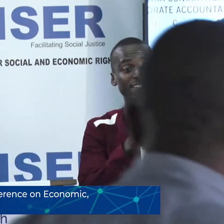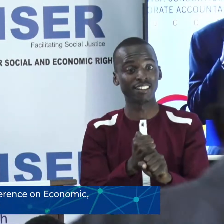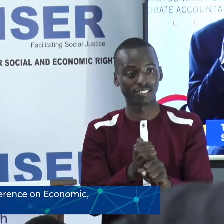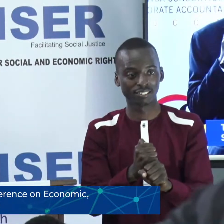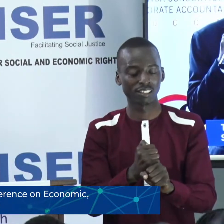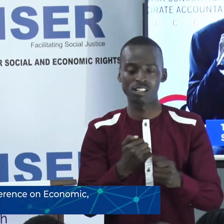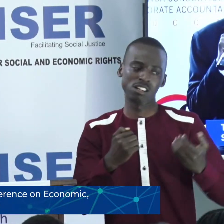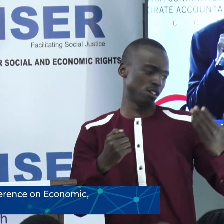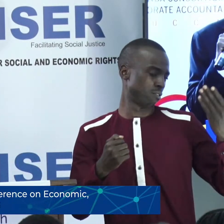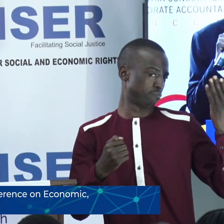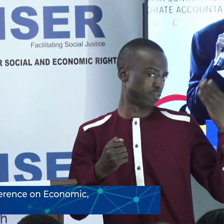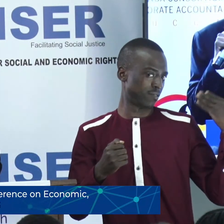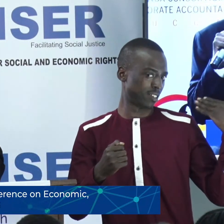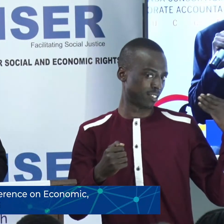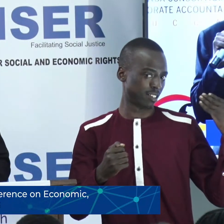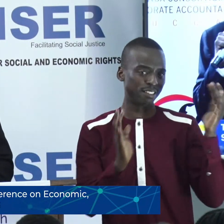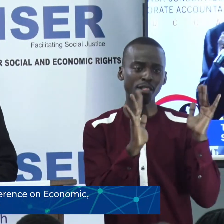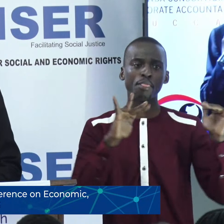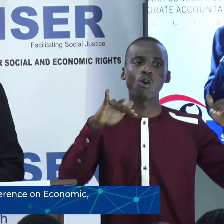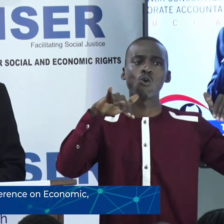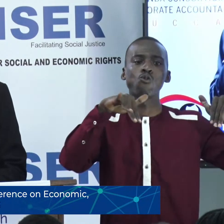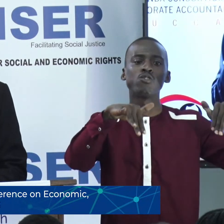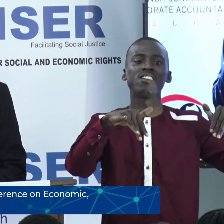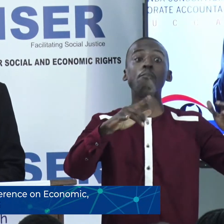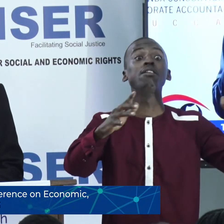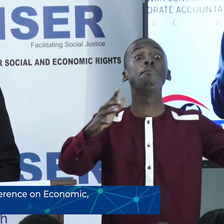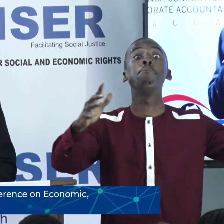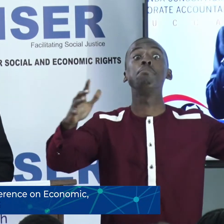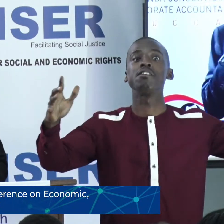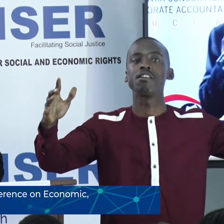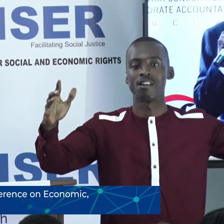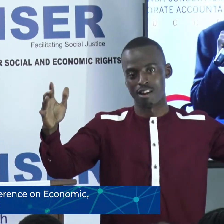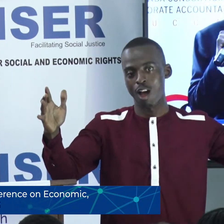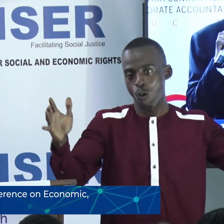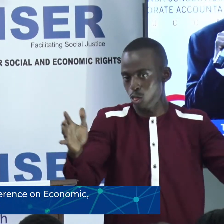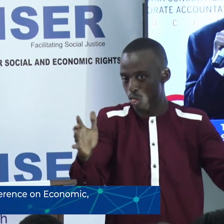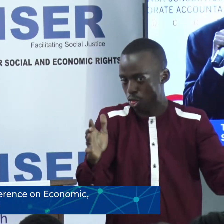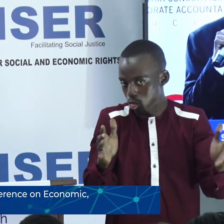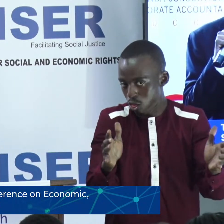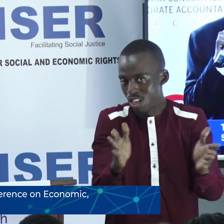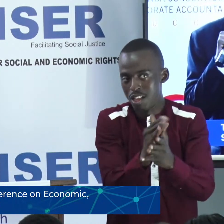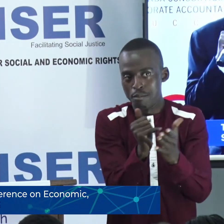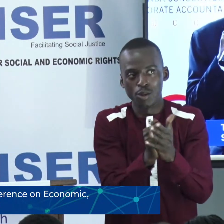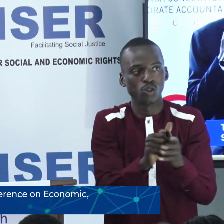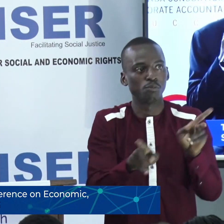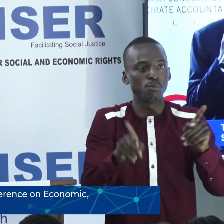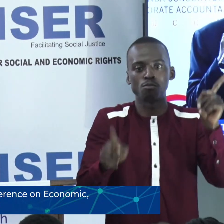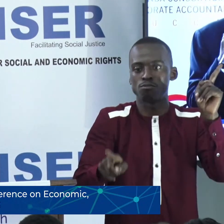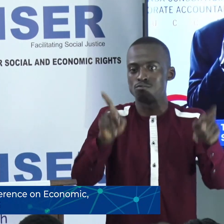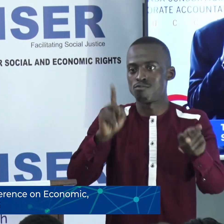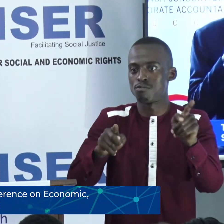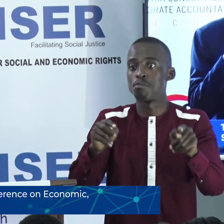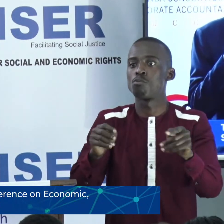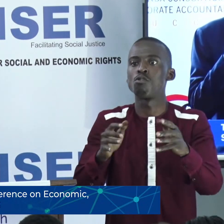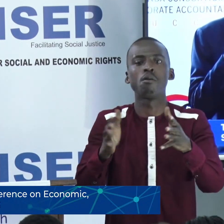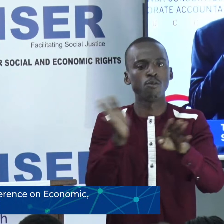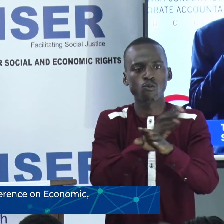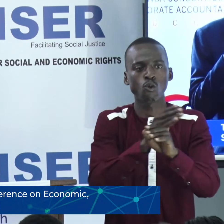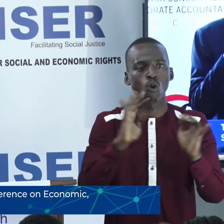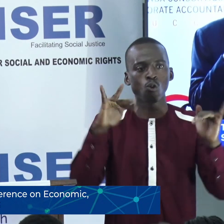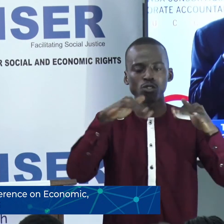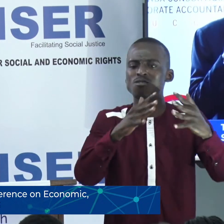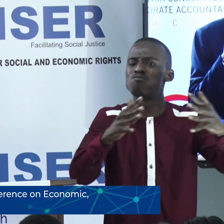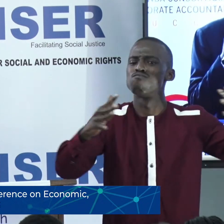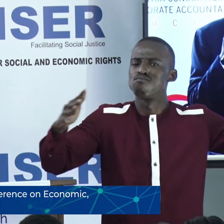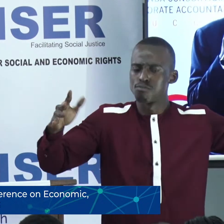Actually, previously, the conference has been bigger than it is in terms of physical tendency. For the